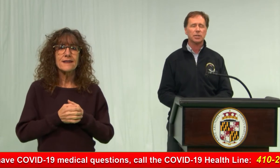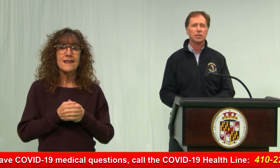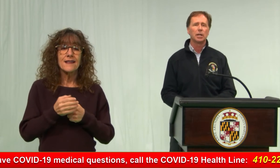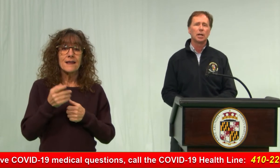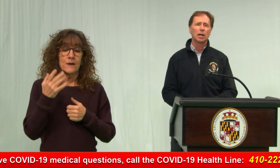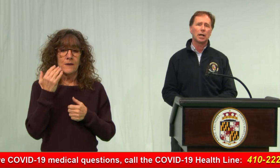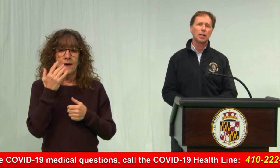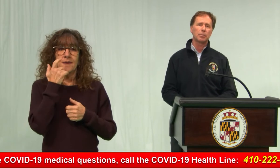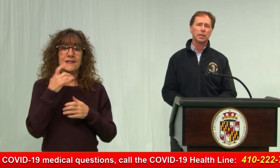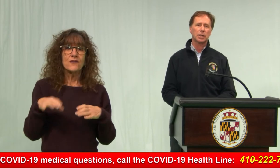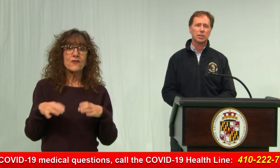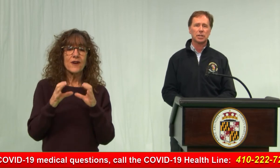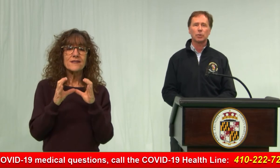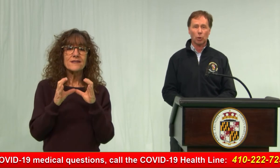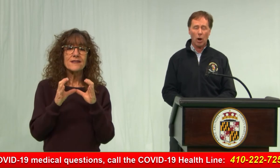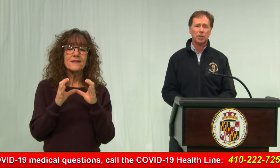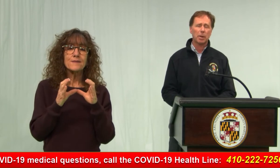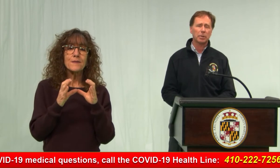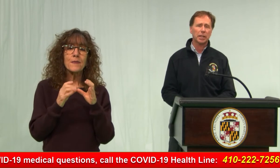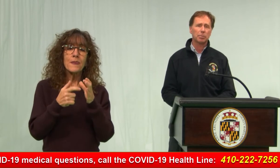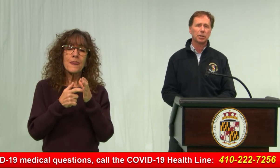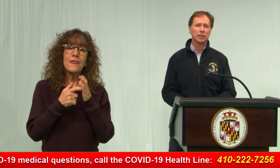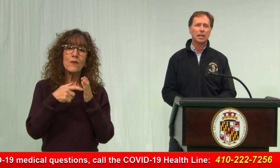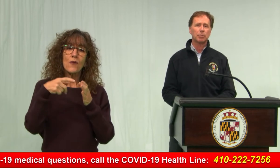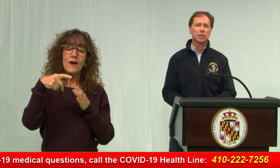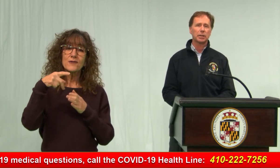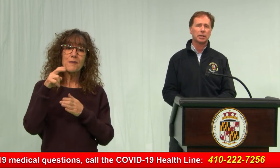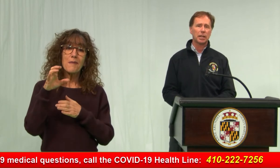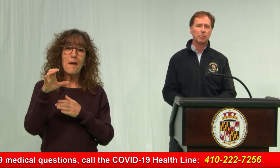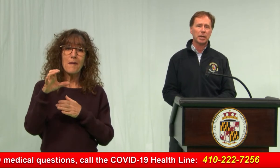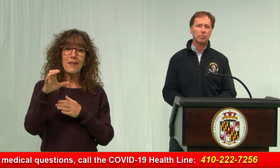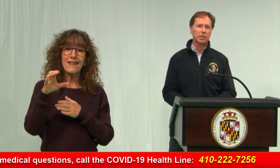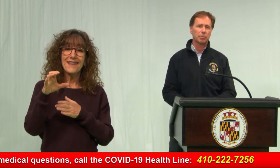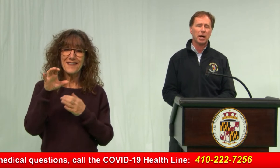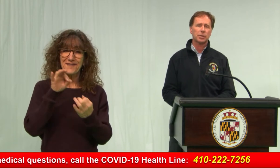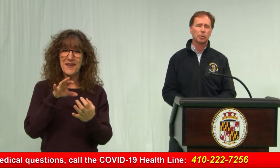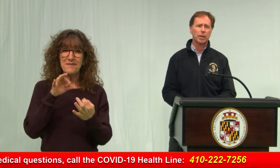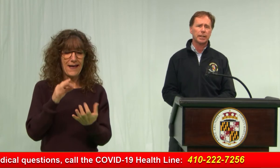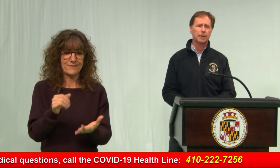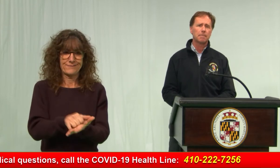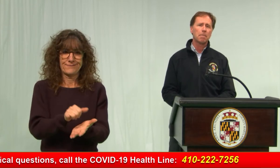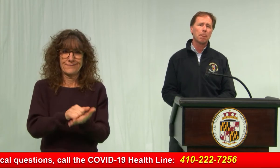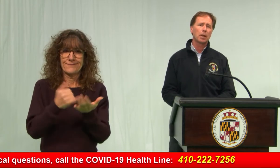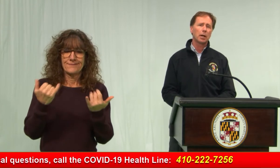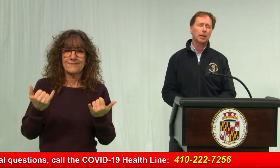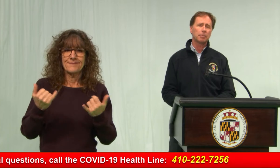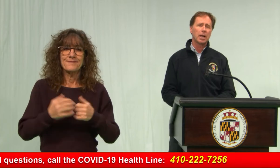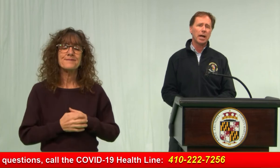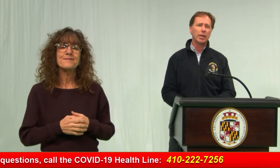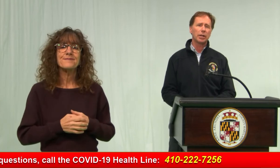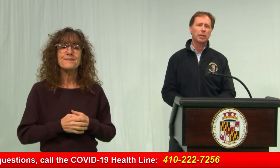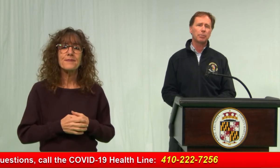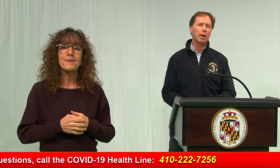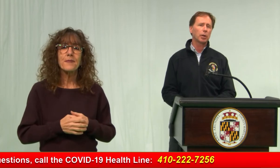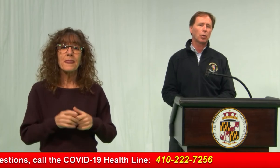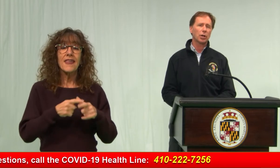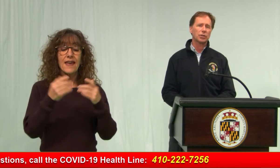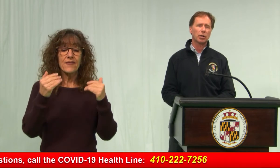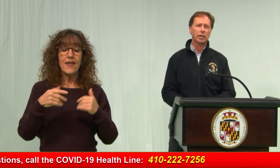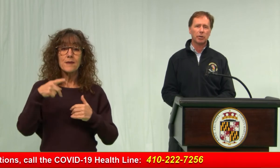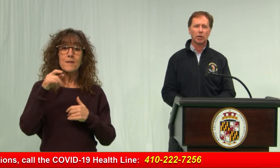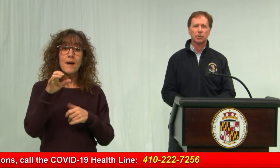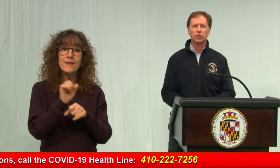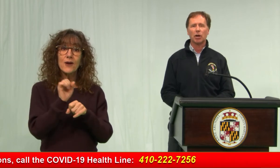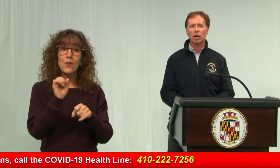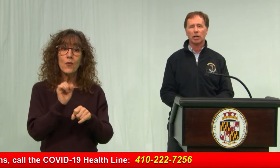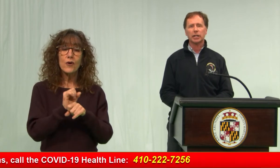this crisis, because it requires public input that isn't possible right now. And then in public works,